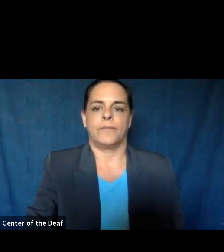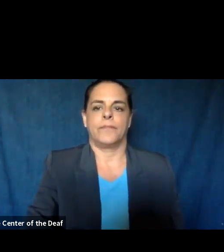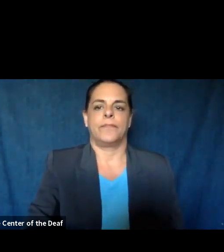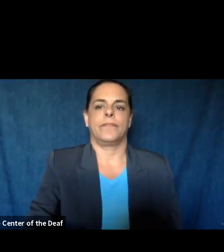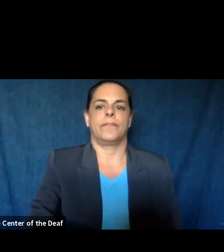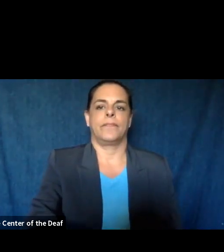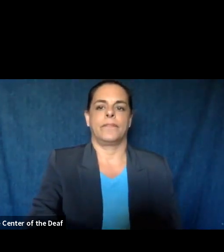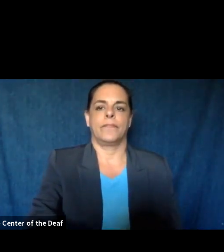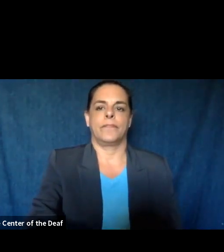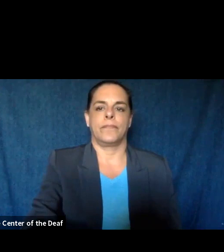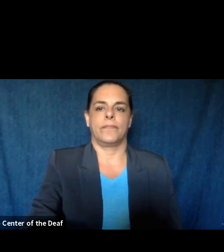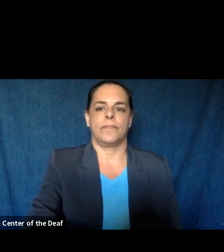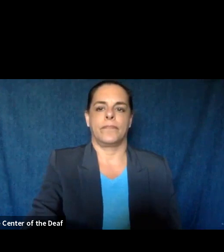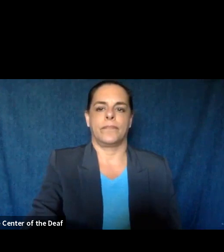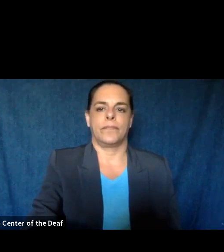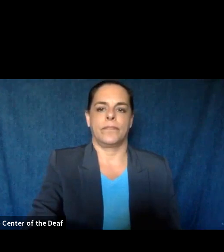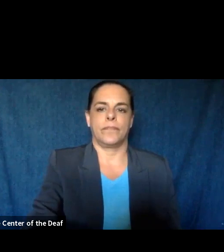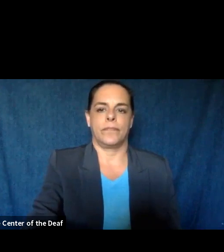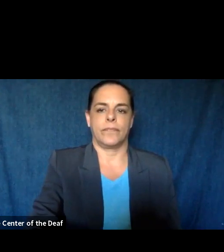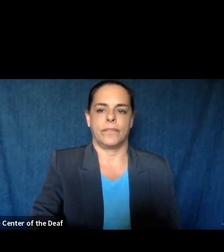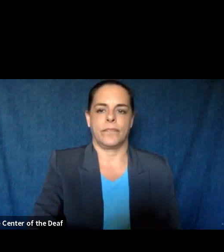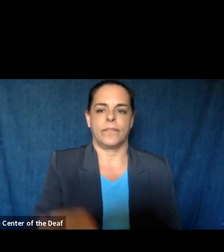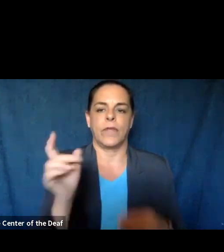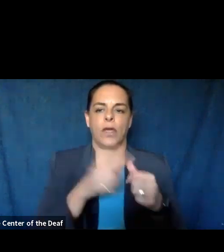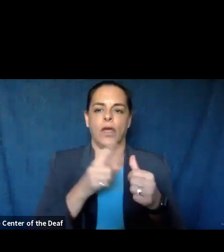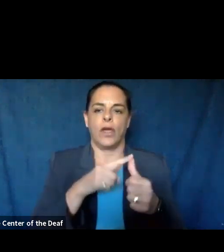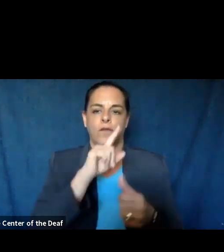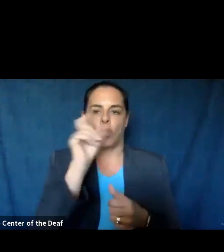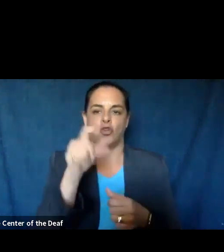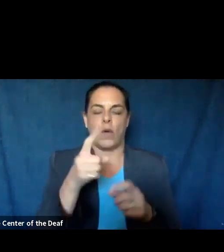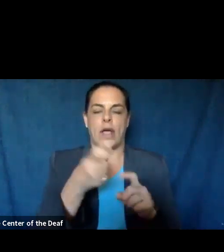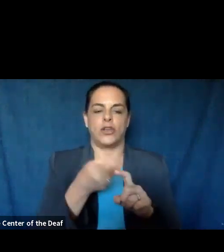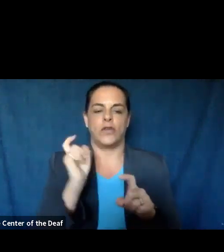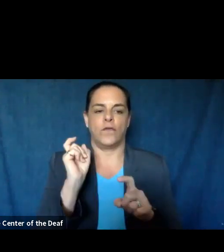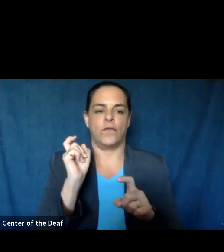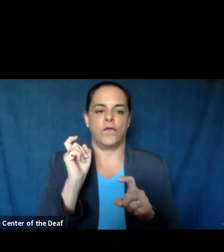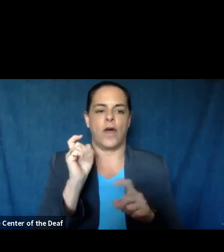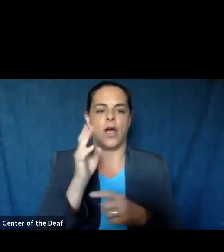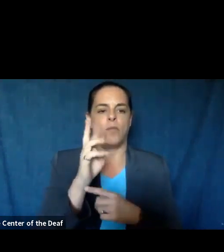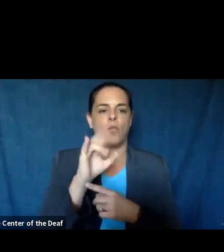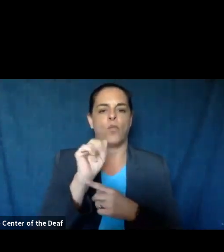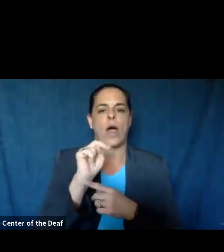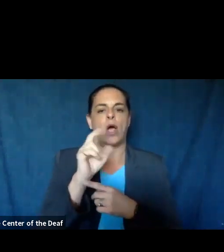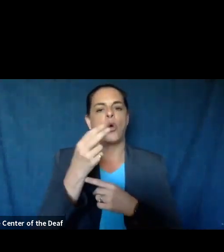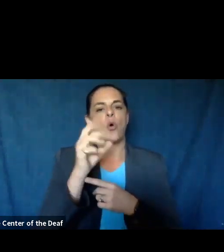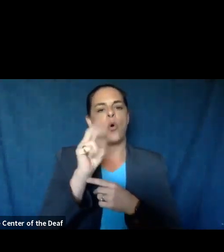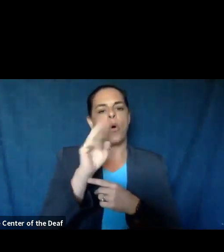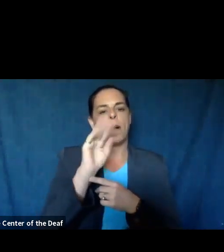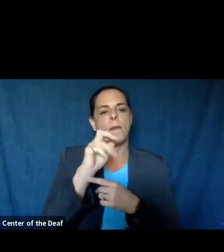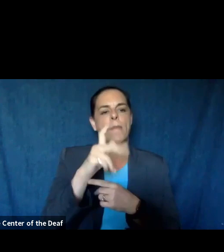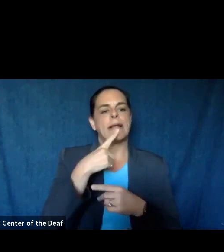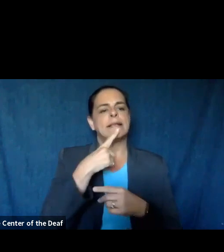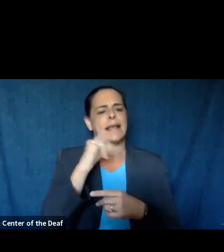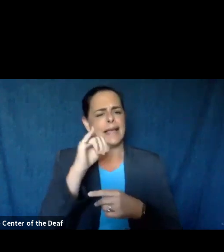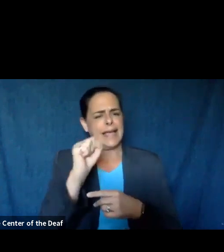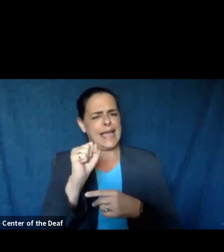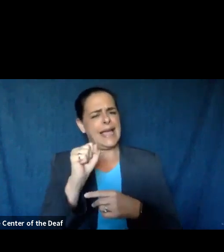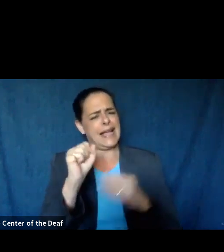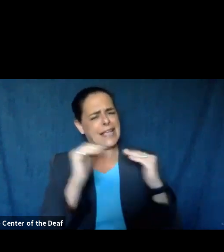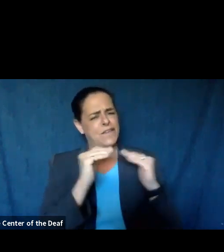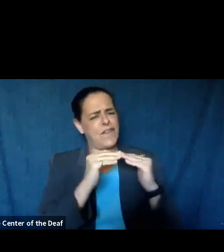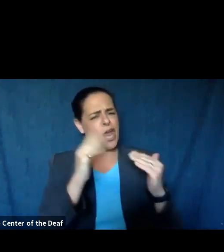outlet that you're with. First question we have is from Brian Hornback. He says, is it fair to believe